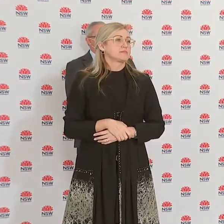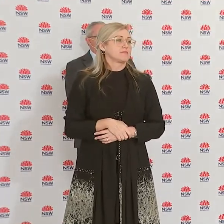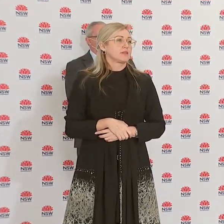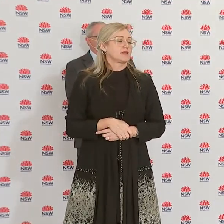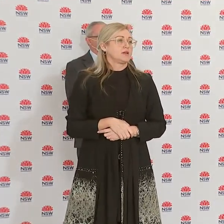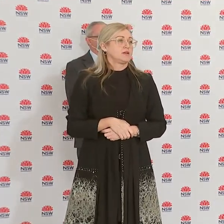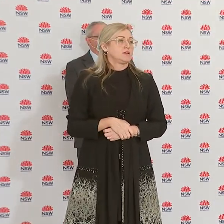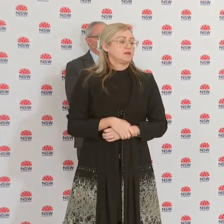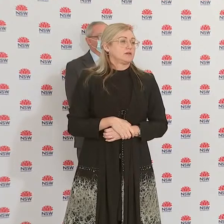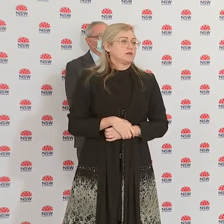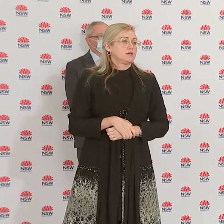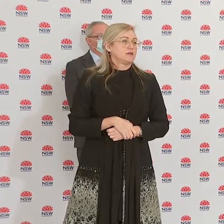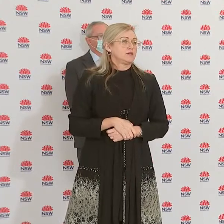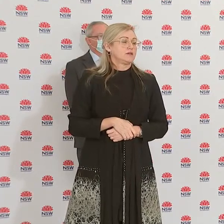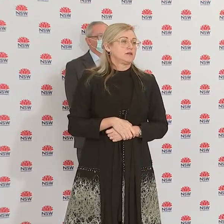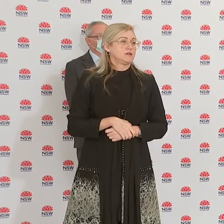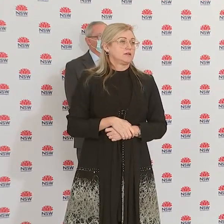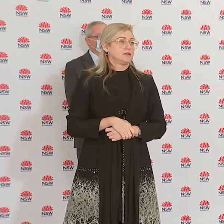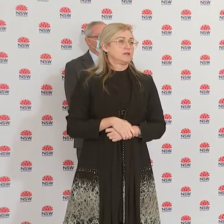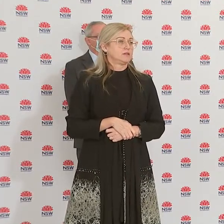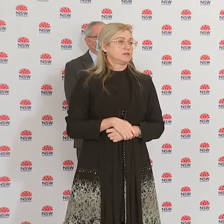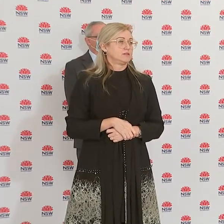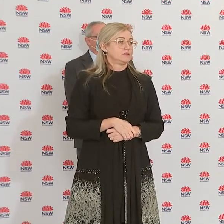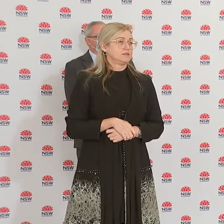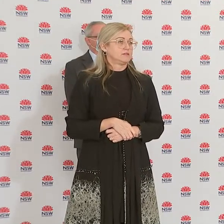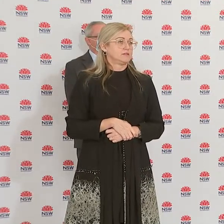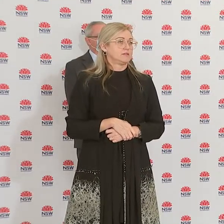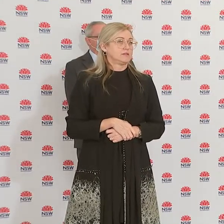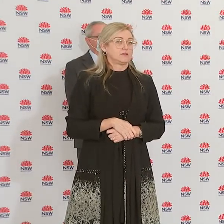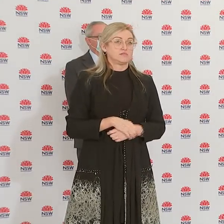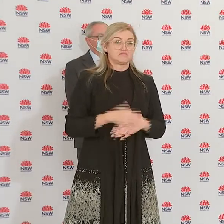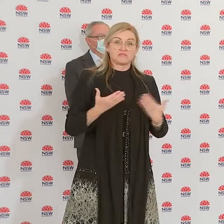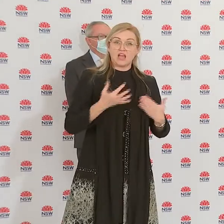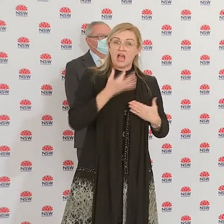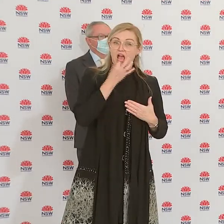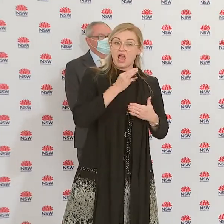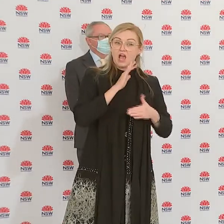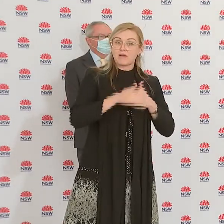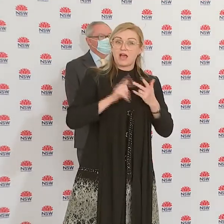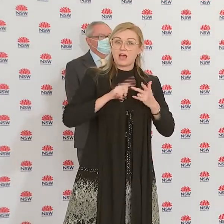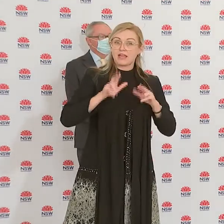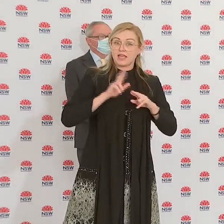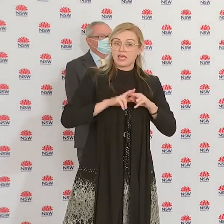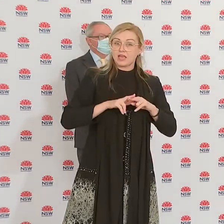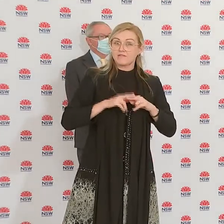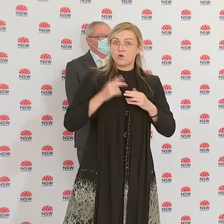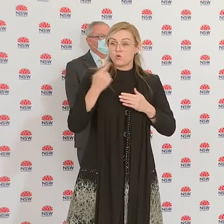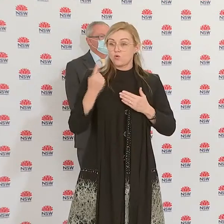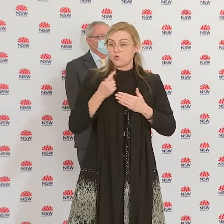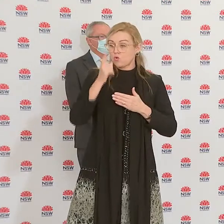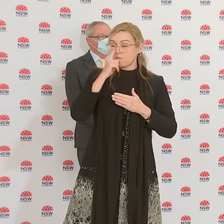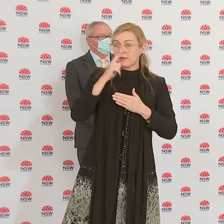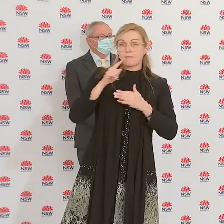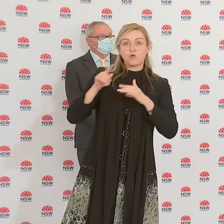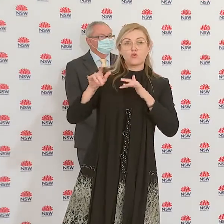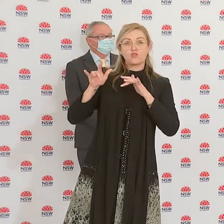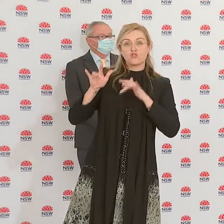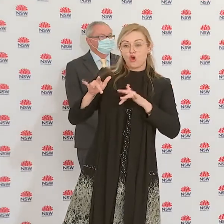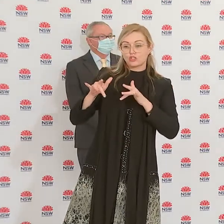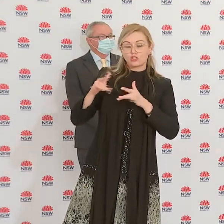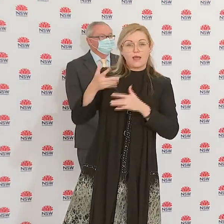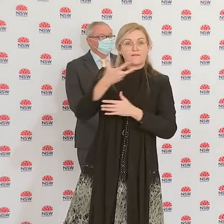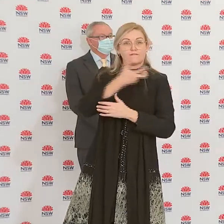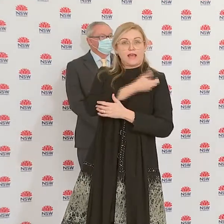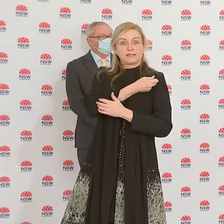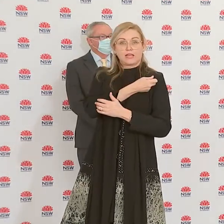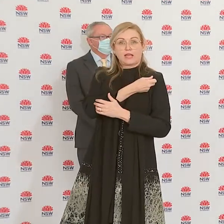to block entry to people who haven't been vaccinated. Surely only allowing entry to a football match if people are